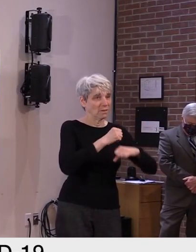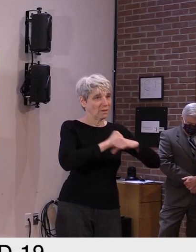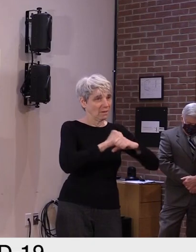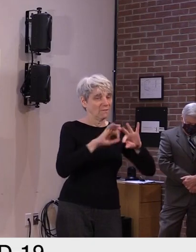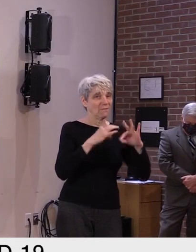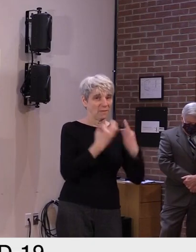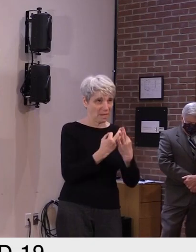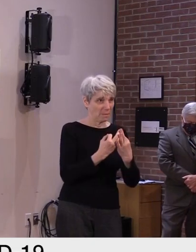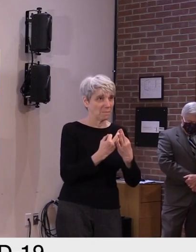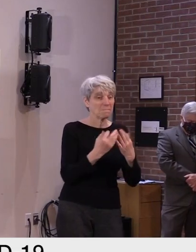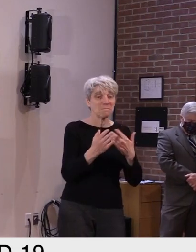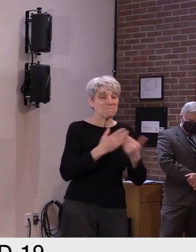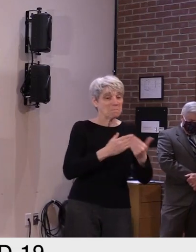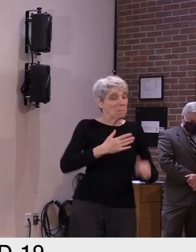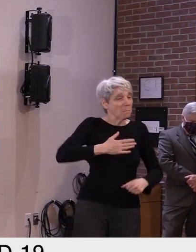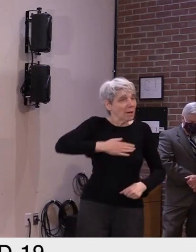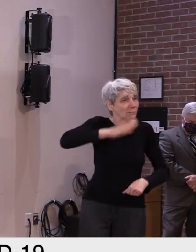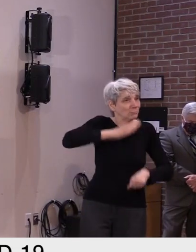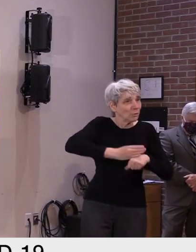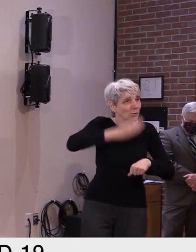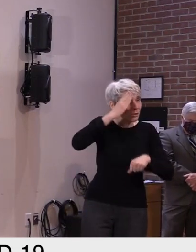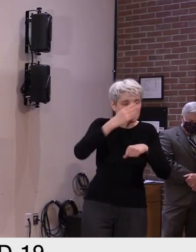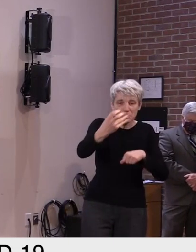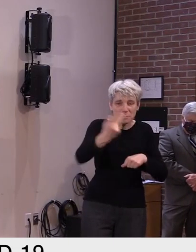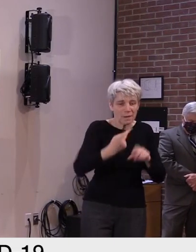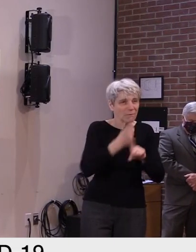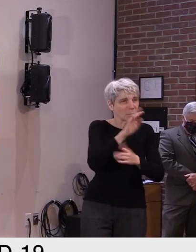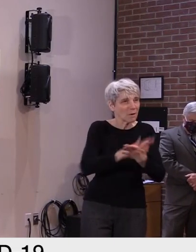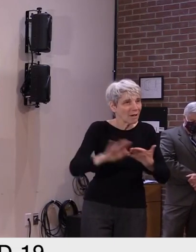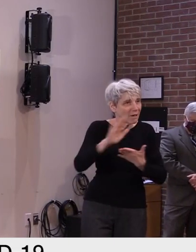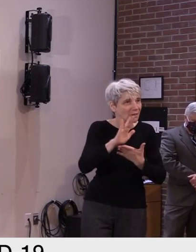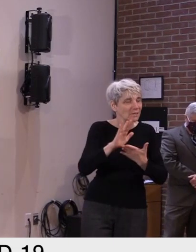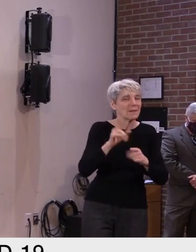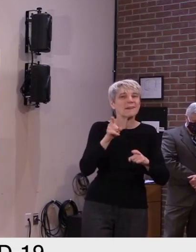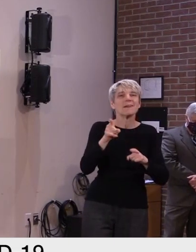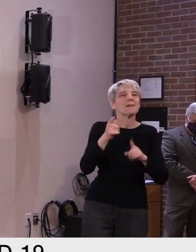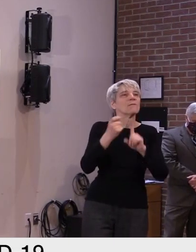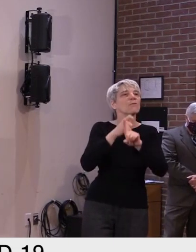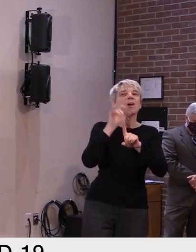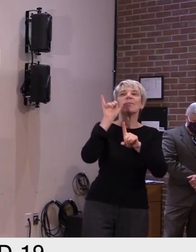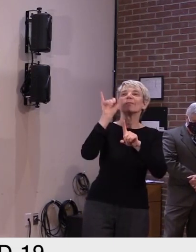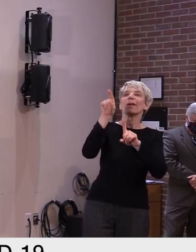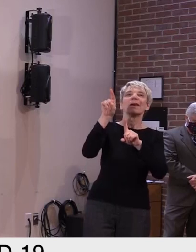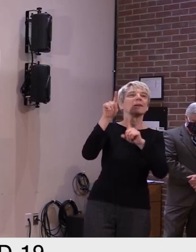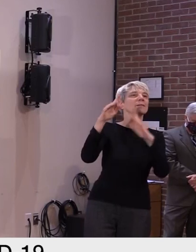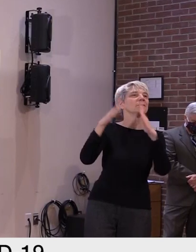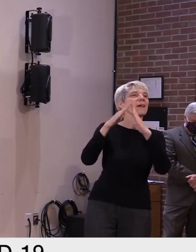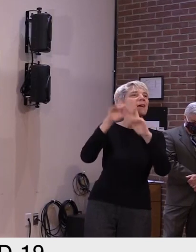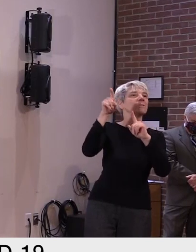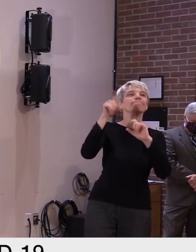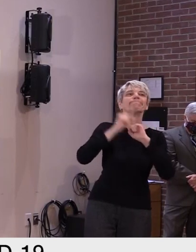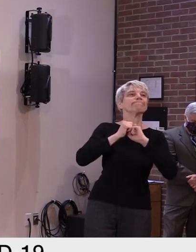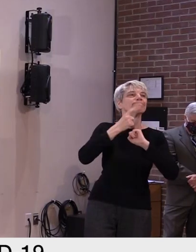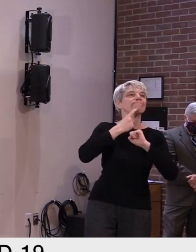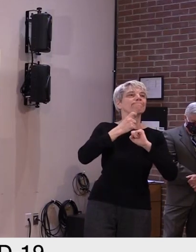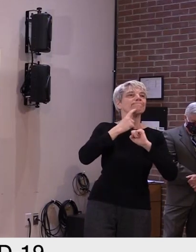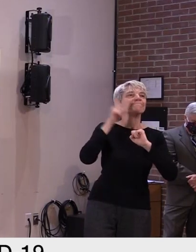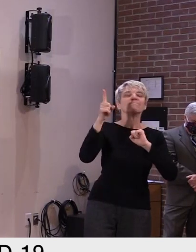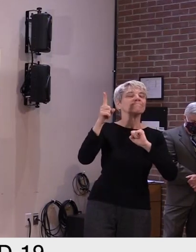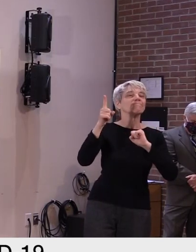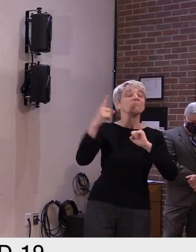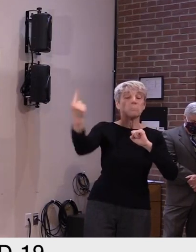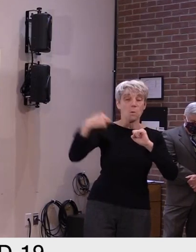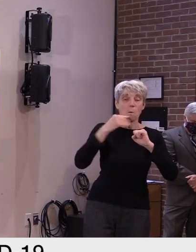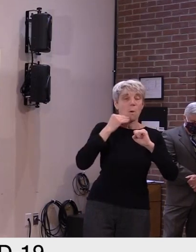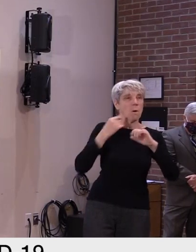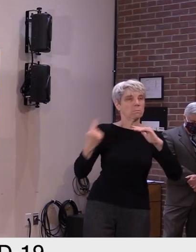your own college student returning for winter break, if they come from the wrong color zone. And that is most of the